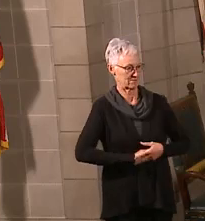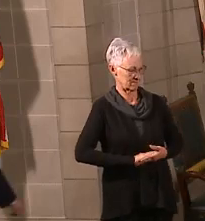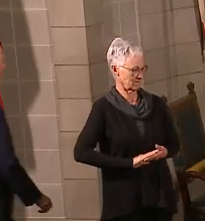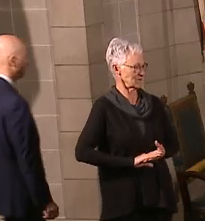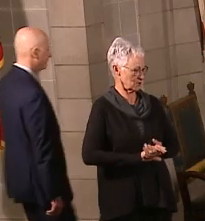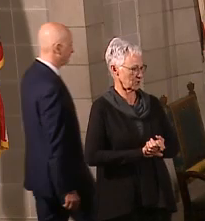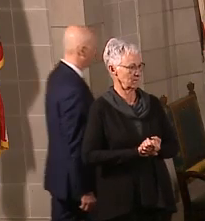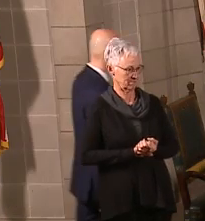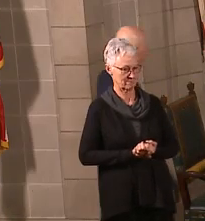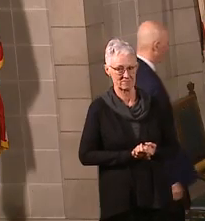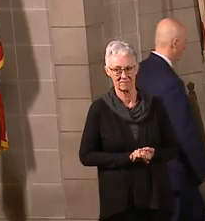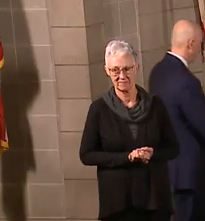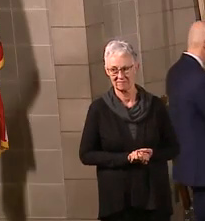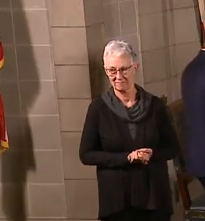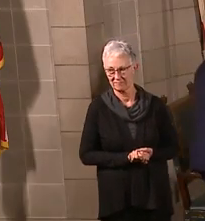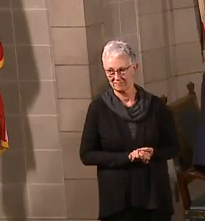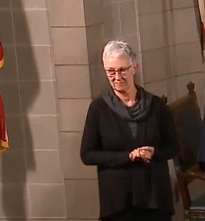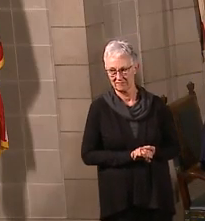Good, I'm doing well. Good.